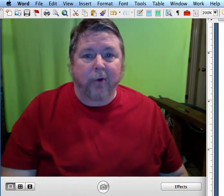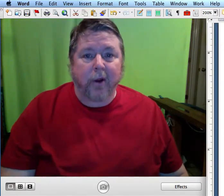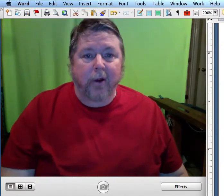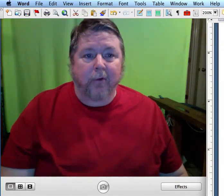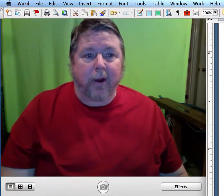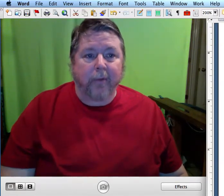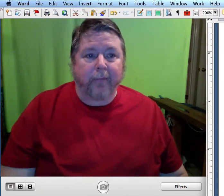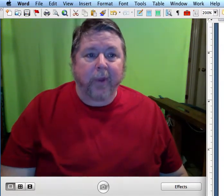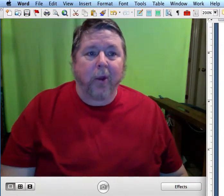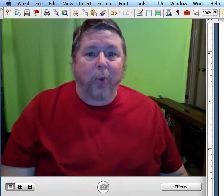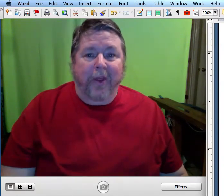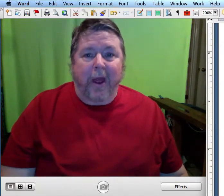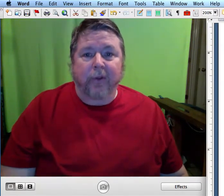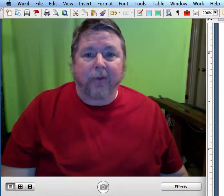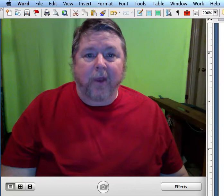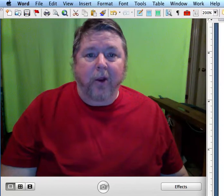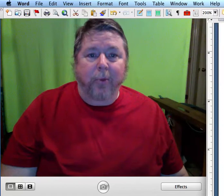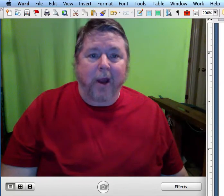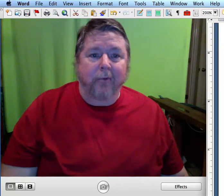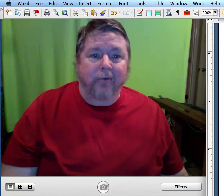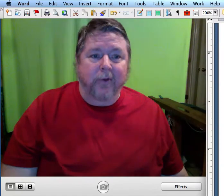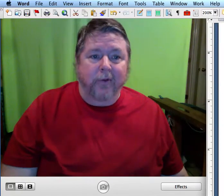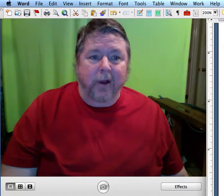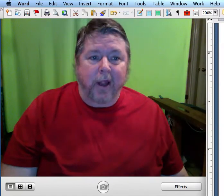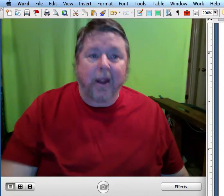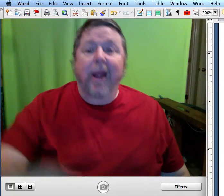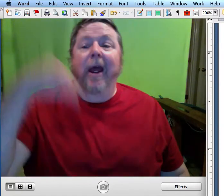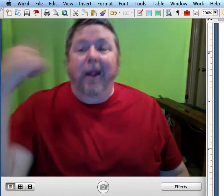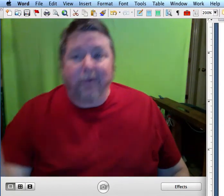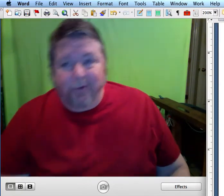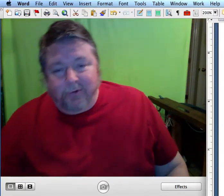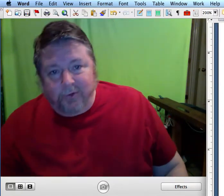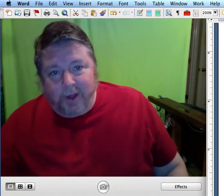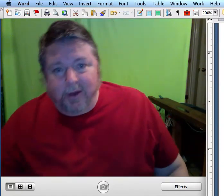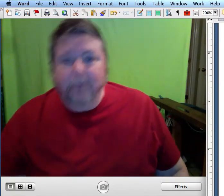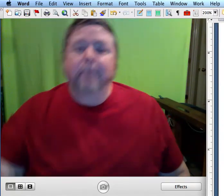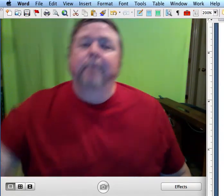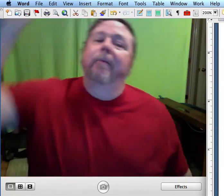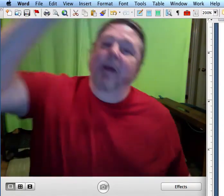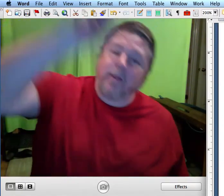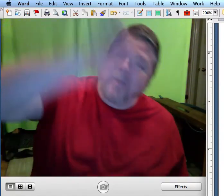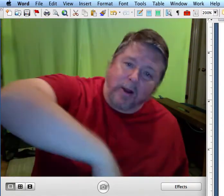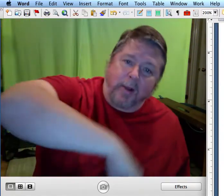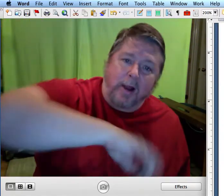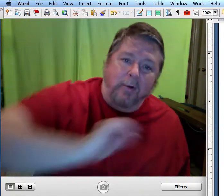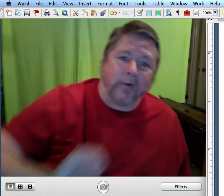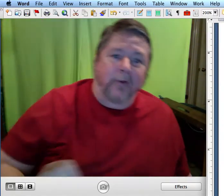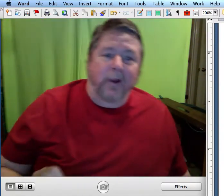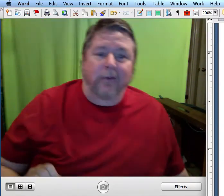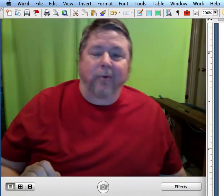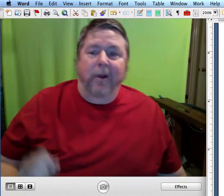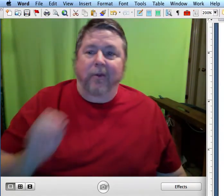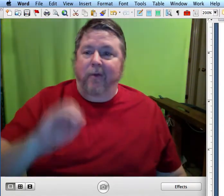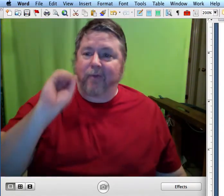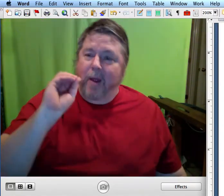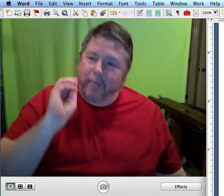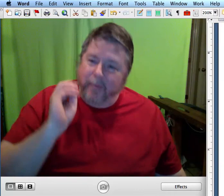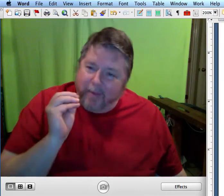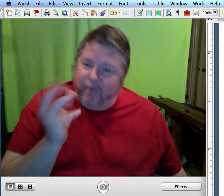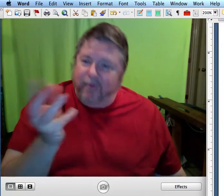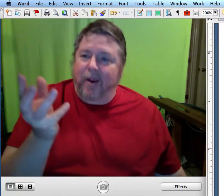structure, right? Without the sun, our planet would freeze in less than a day. If there's no sun, then our planet would freeze in less than 1 day. So